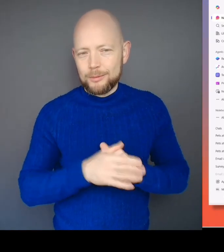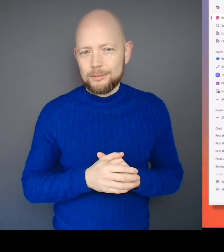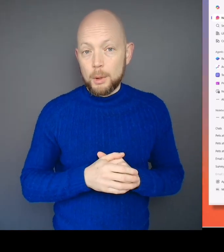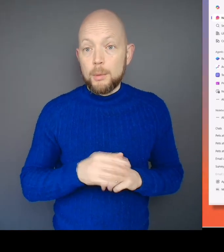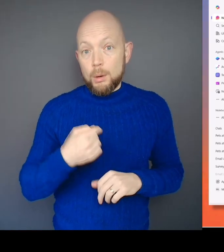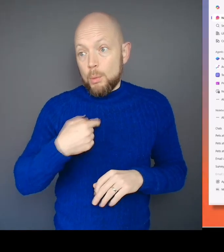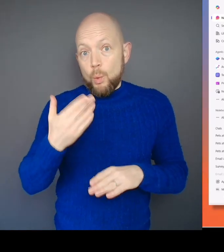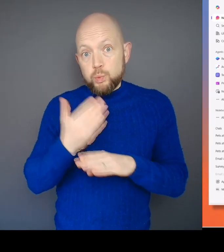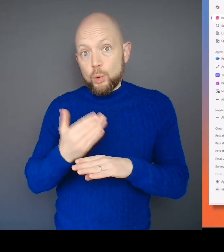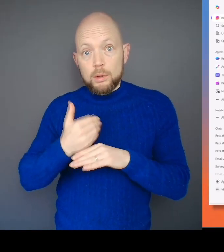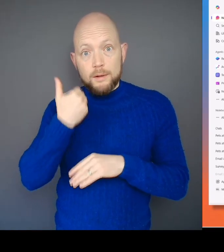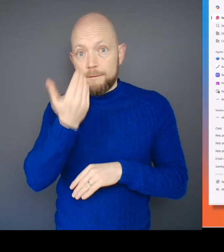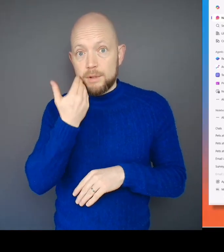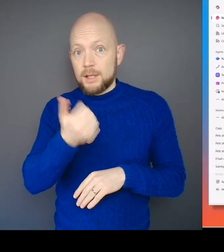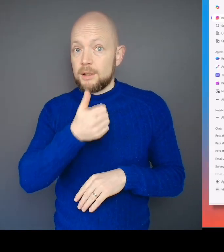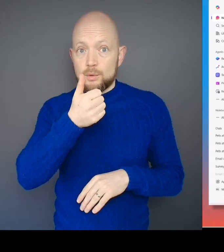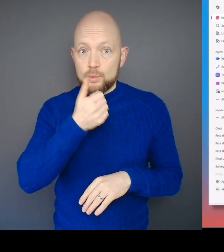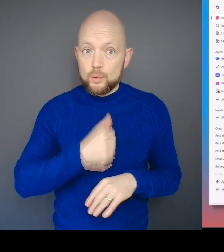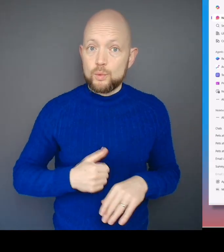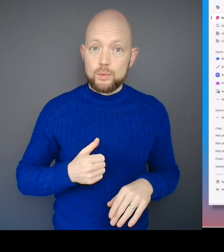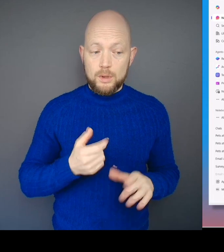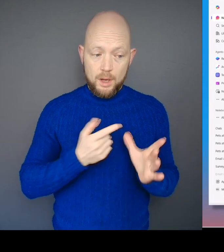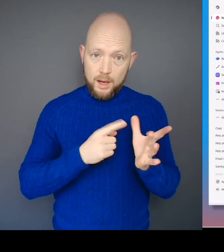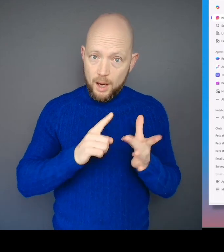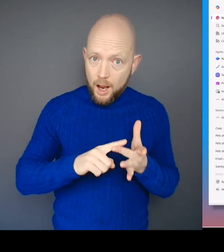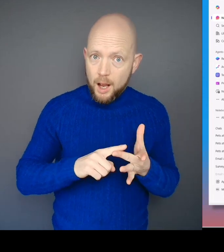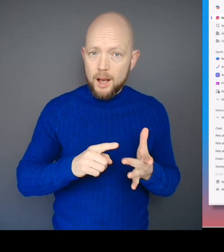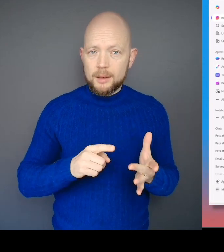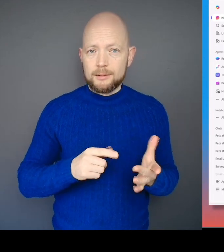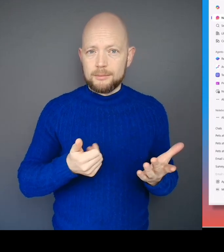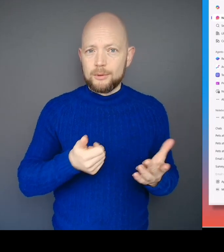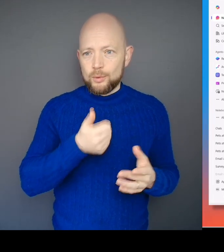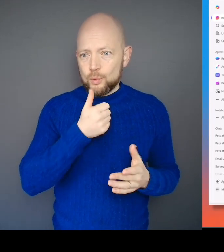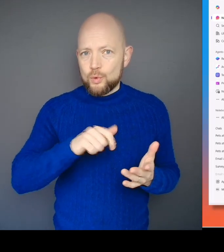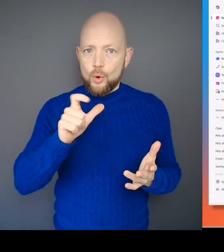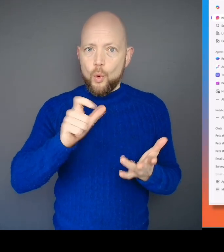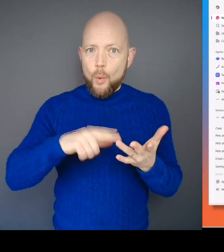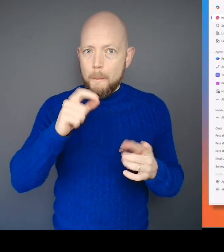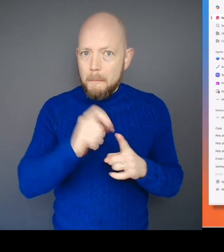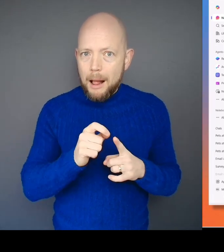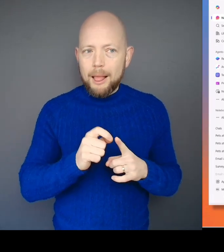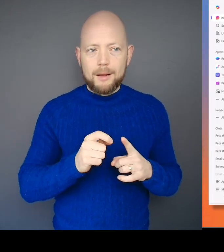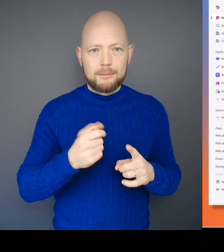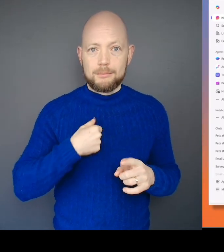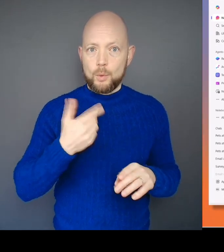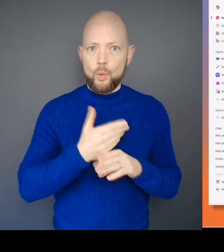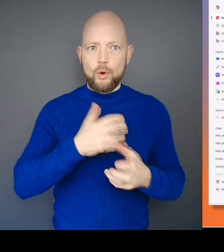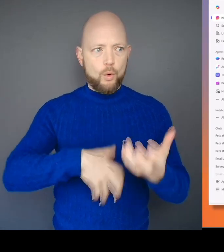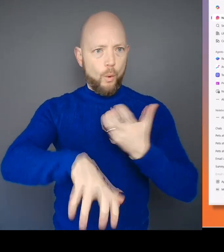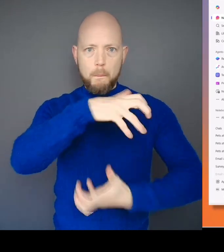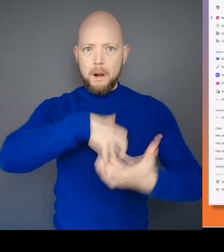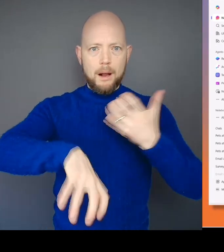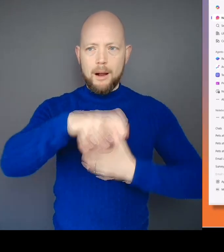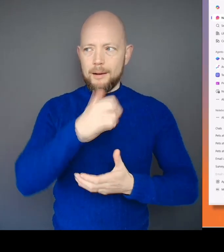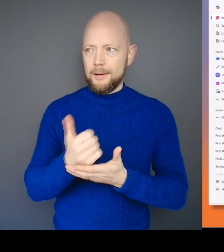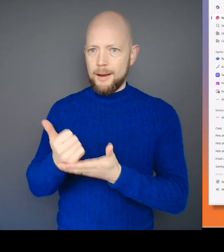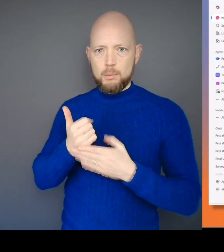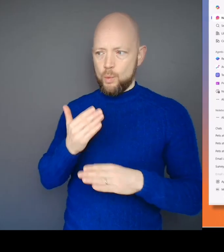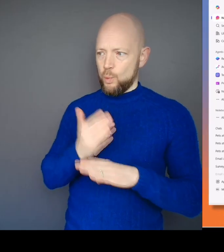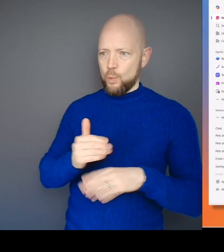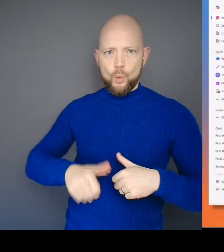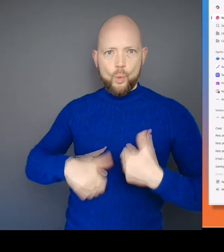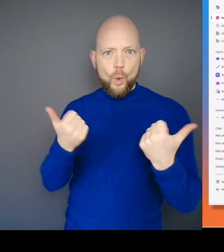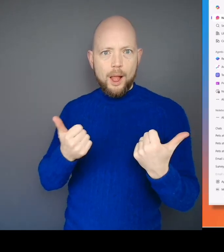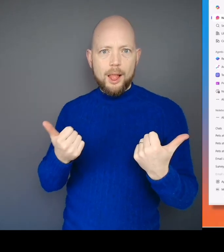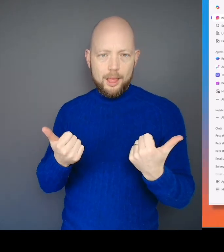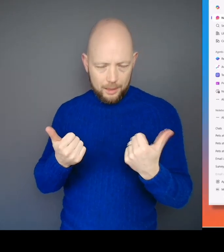every day. I work in consulting. I have got lots and lots of documents that are quite complex, multiple versions and different people contributing